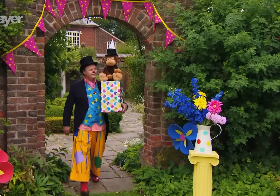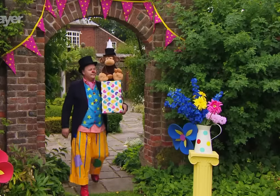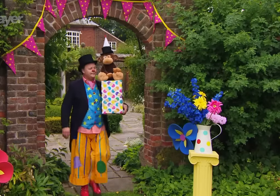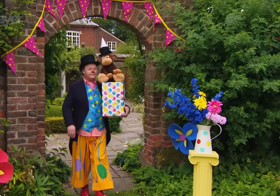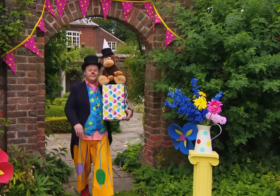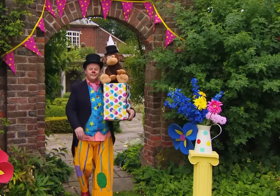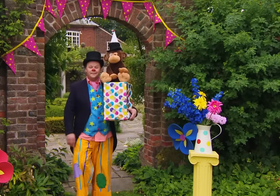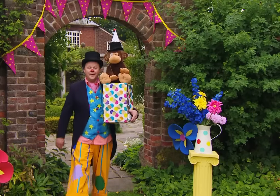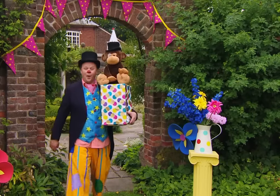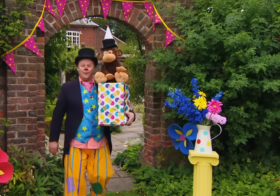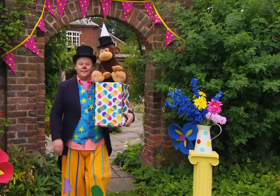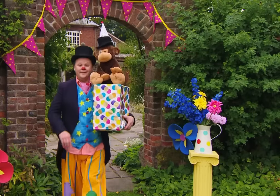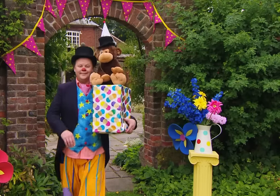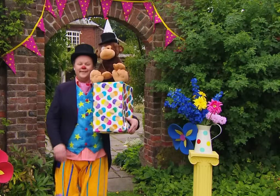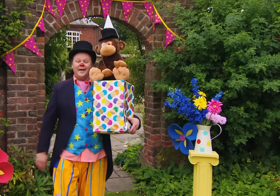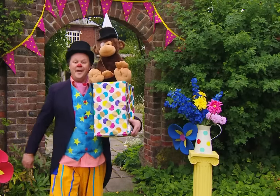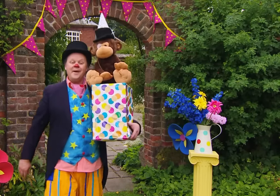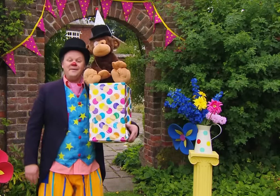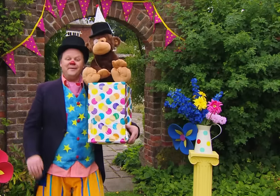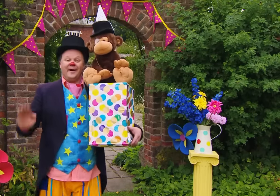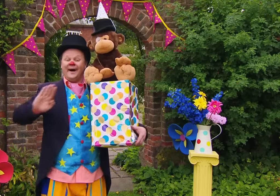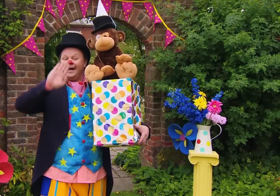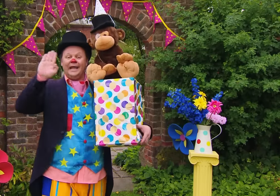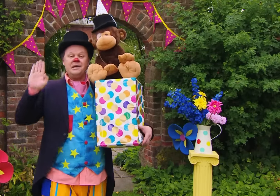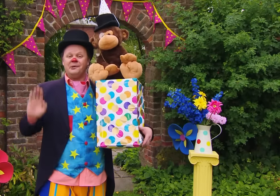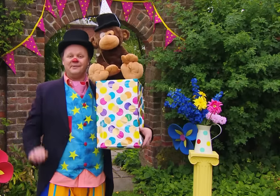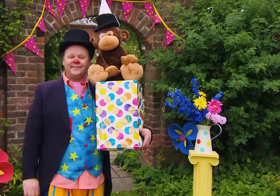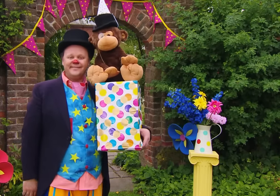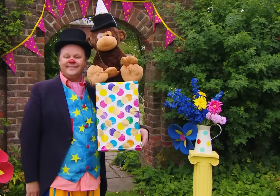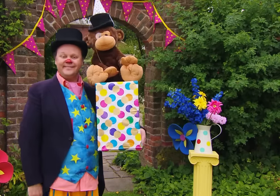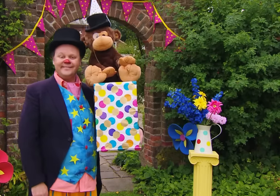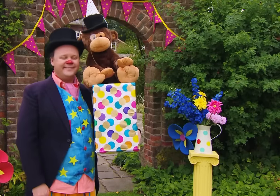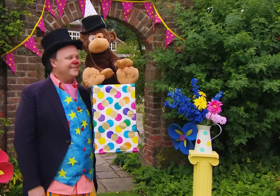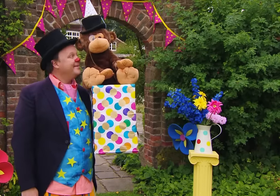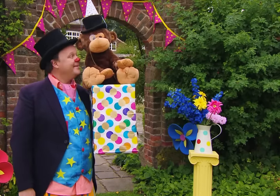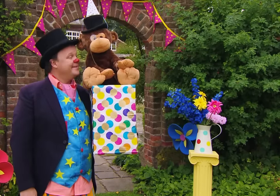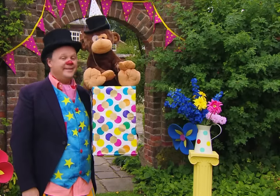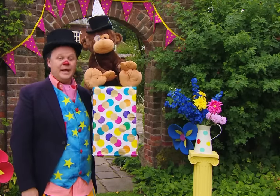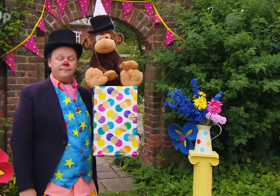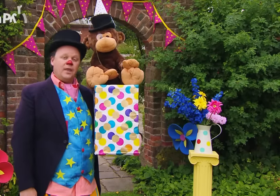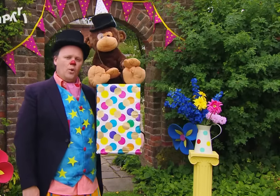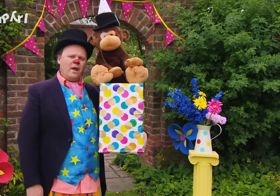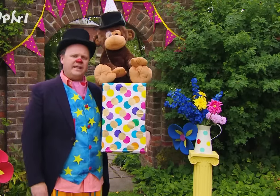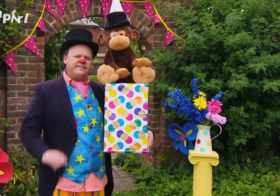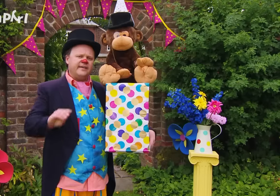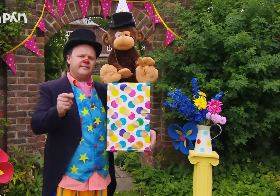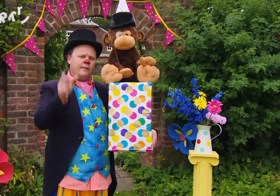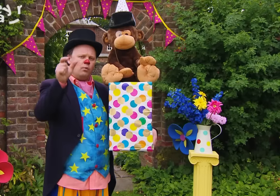Hello, Lord Tumble and Lord Monkey. Oh, hello. Whose birthday is it, Lord Tumble? Well, it's